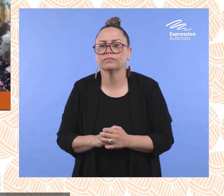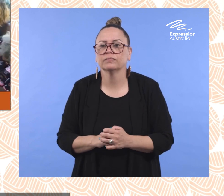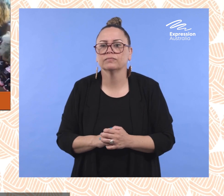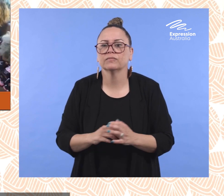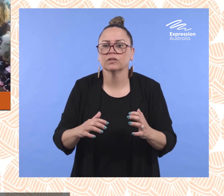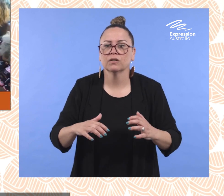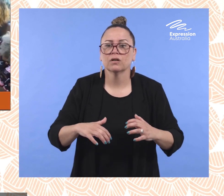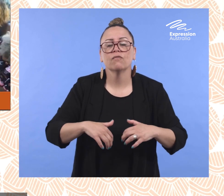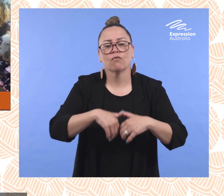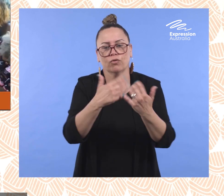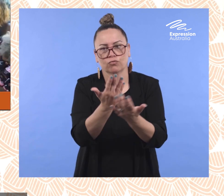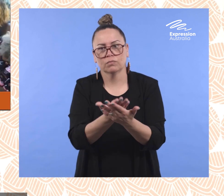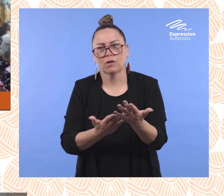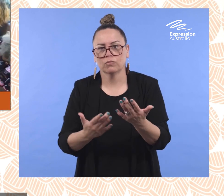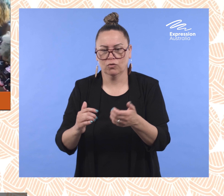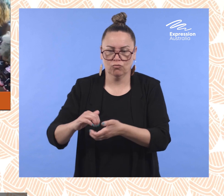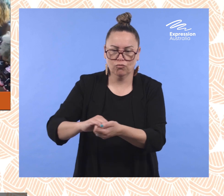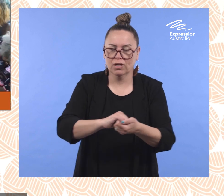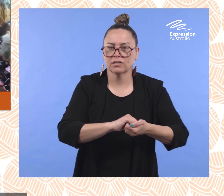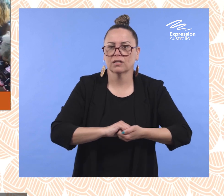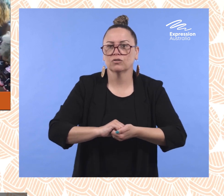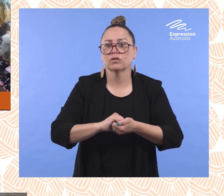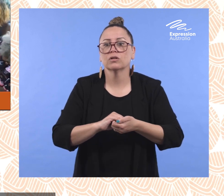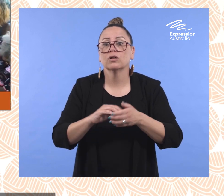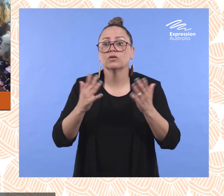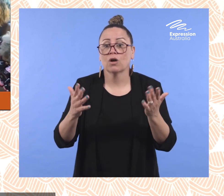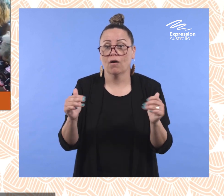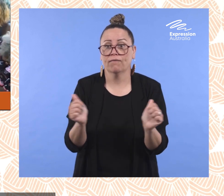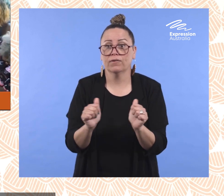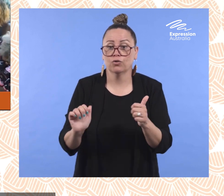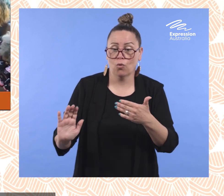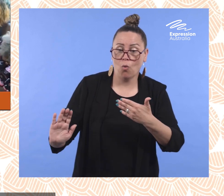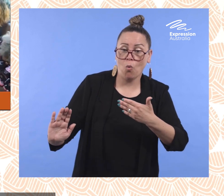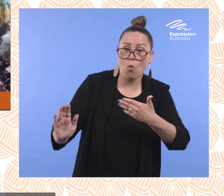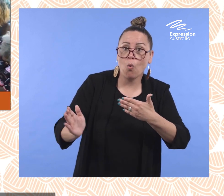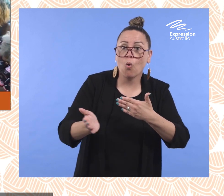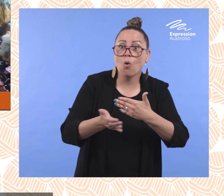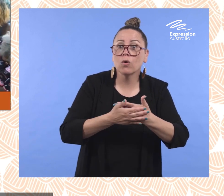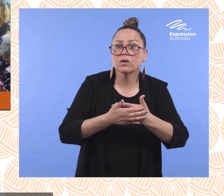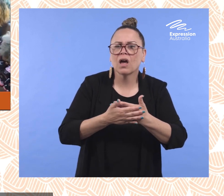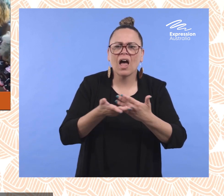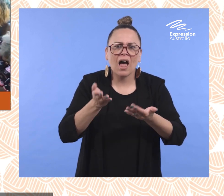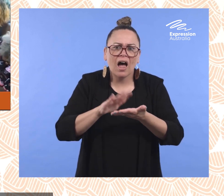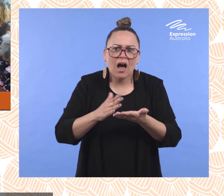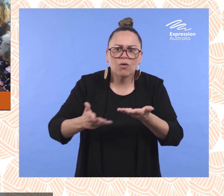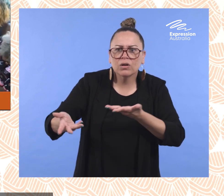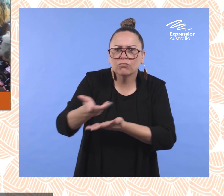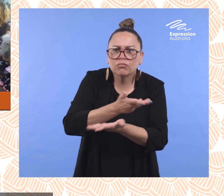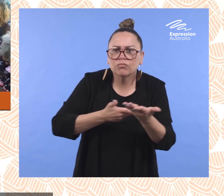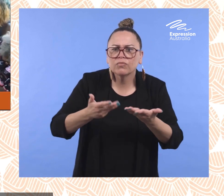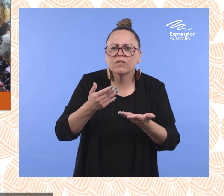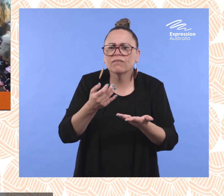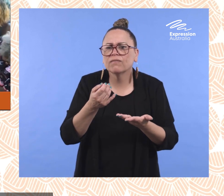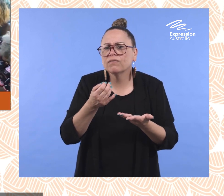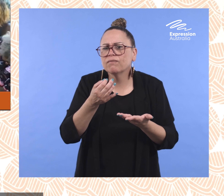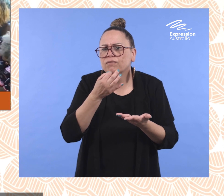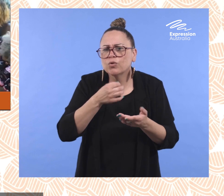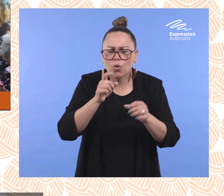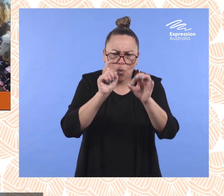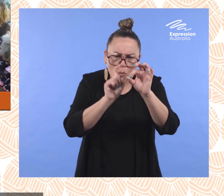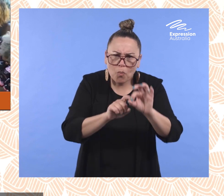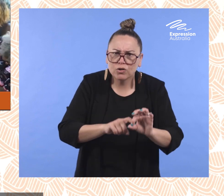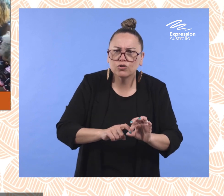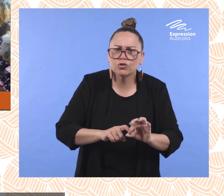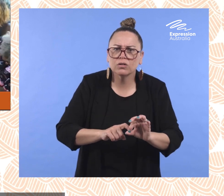Reconciliation. So in our closing yarning circle, there's a couple of, a